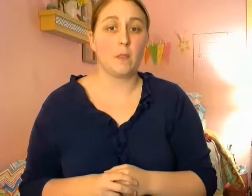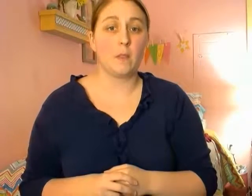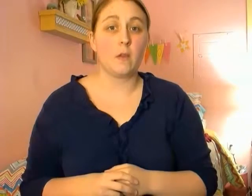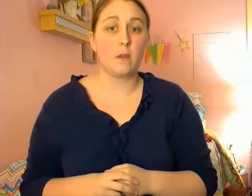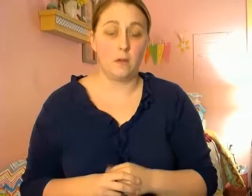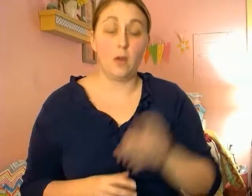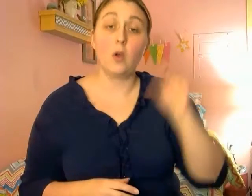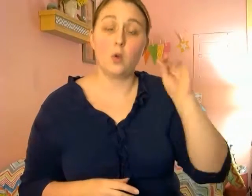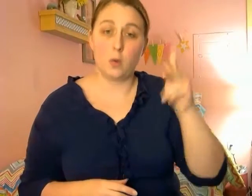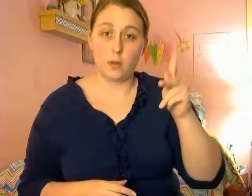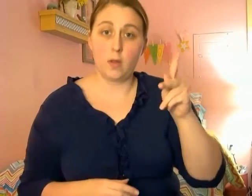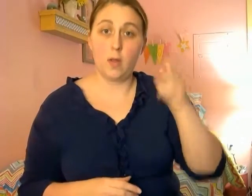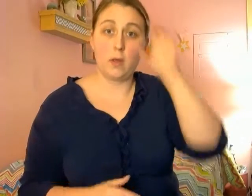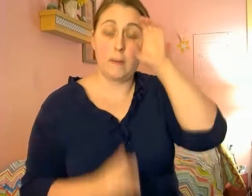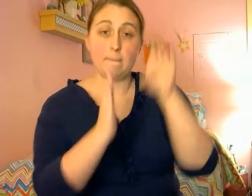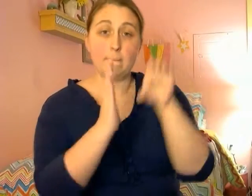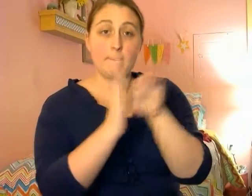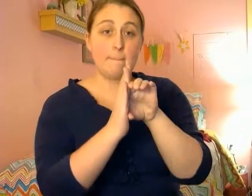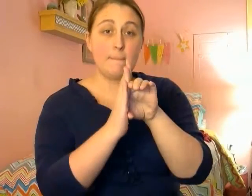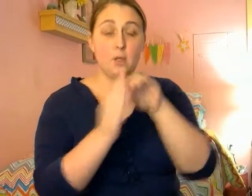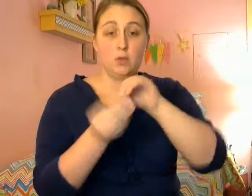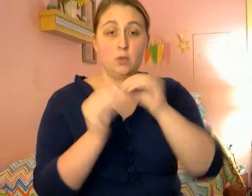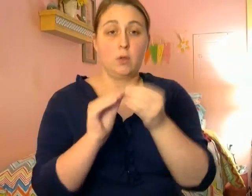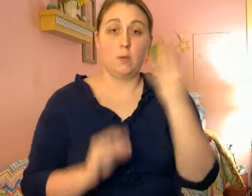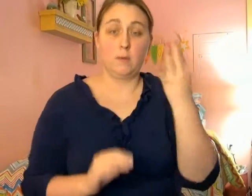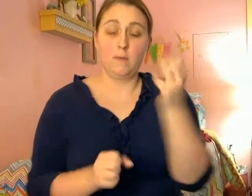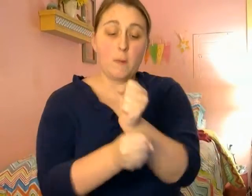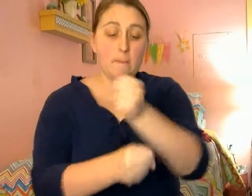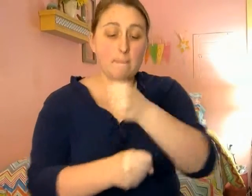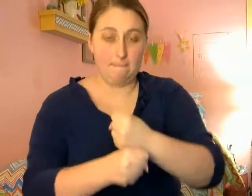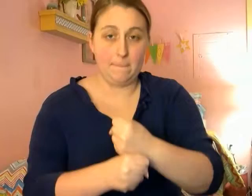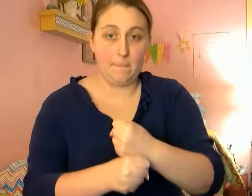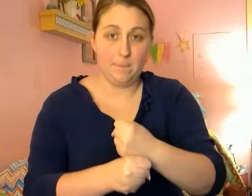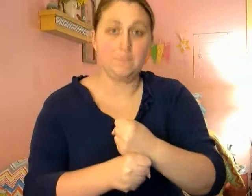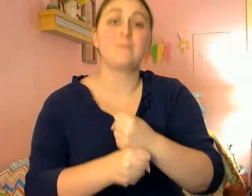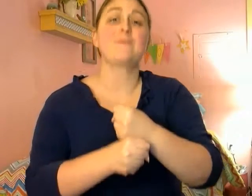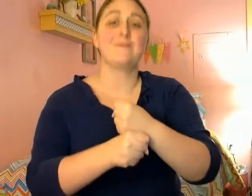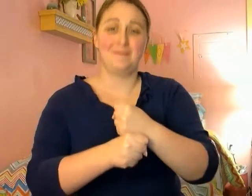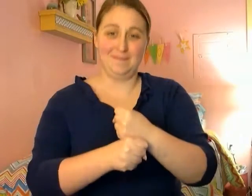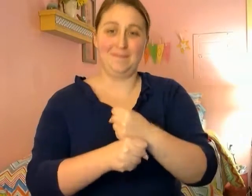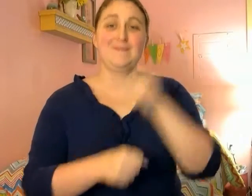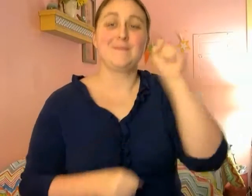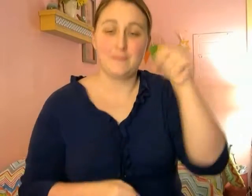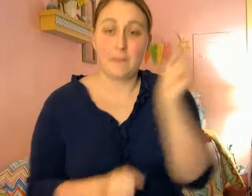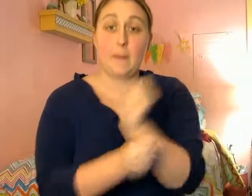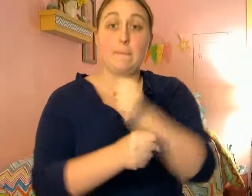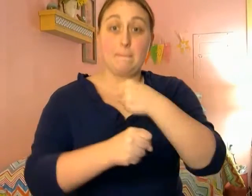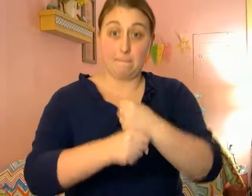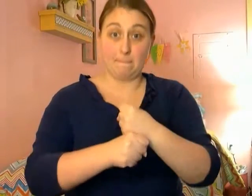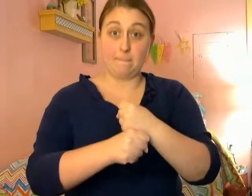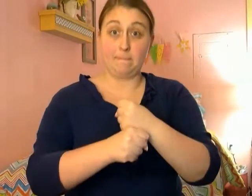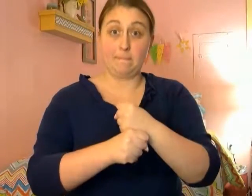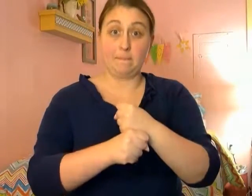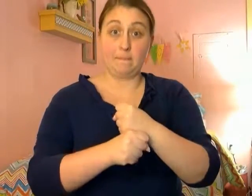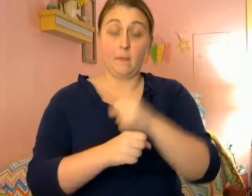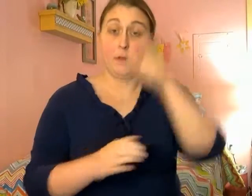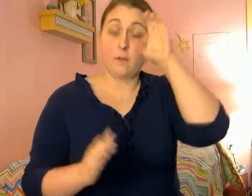Okay, here in picture number 4. Yes, she's making. Yes, we say making photocopies. Number 5